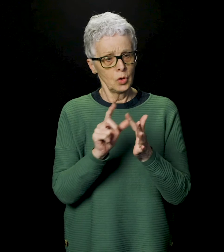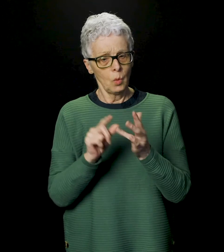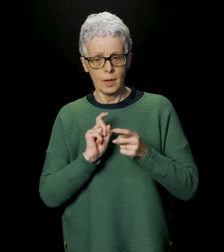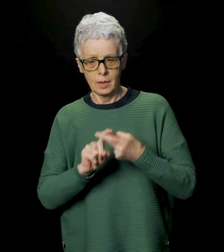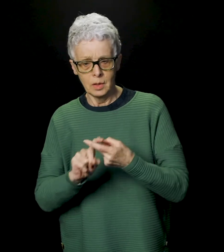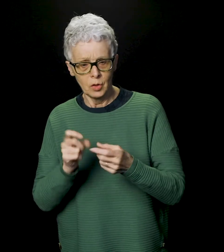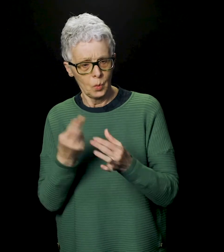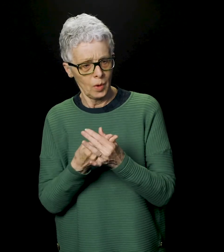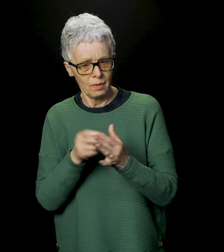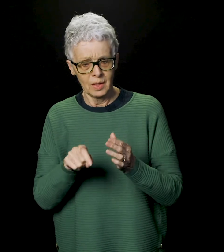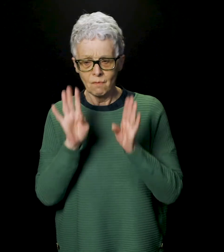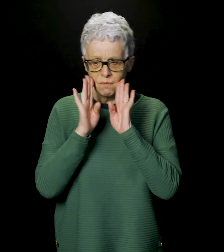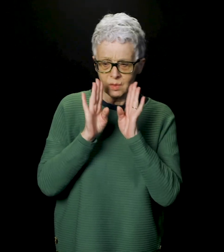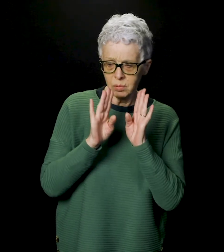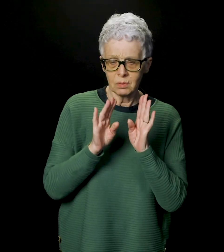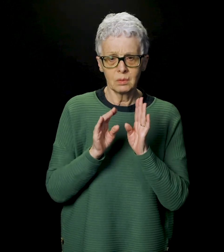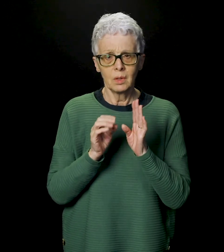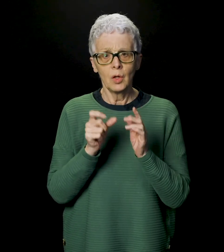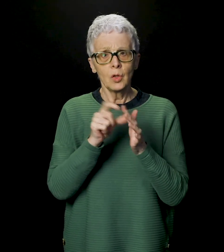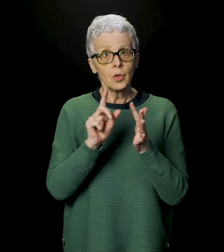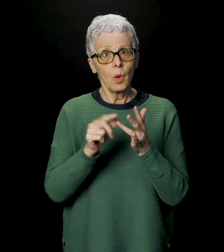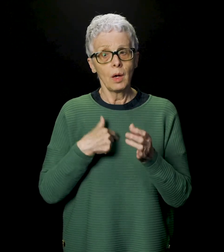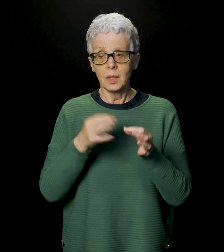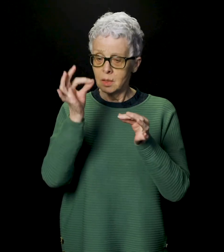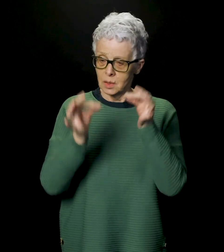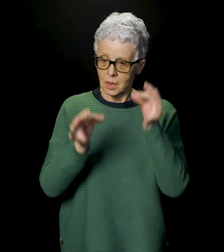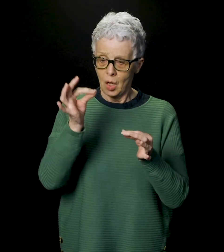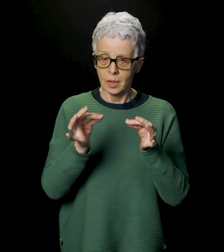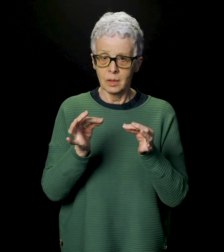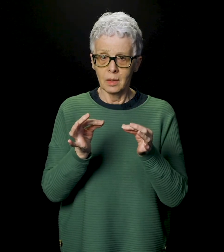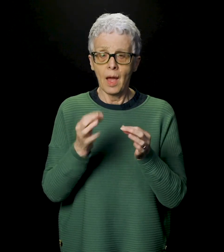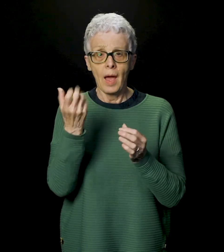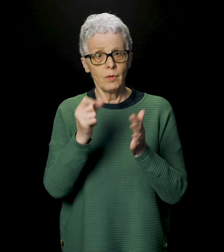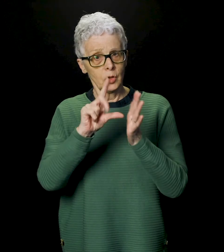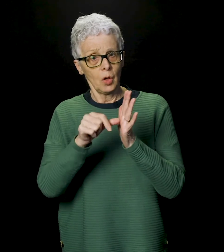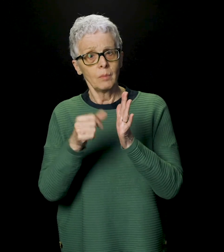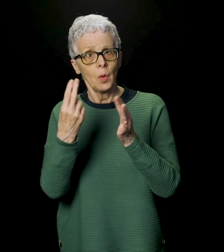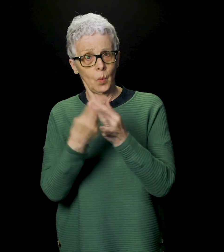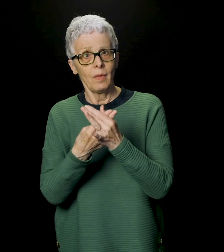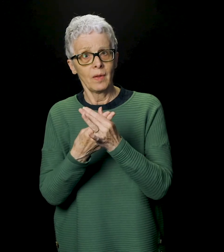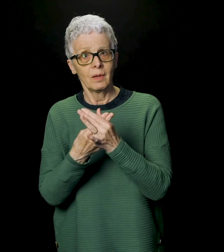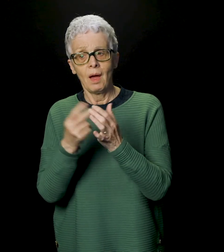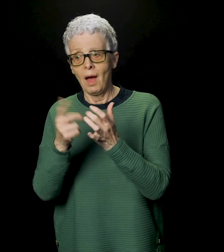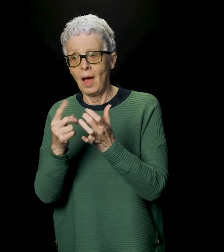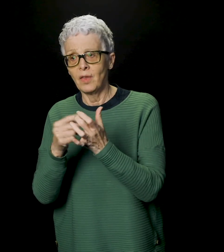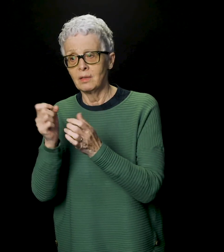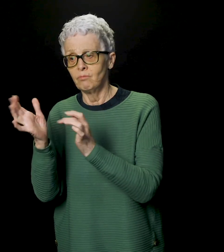thumb? Or do I decide to spend my time somewhere else?